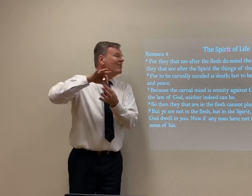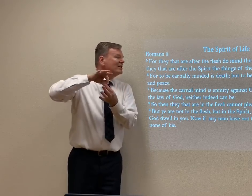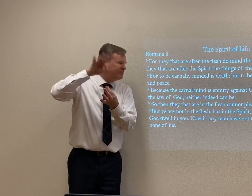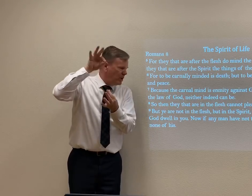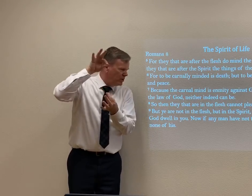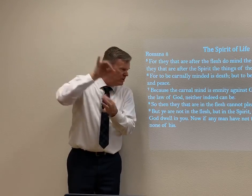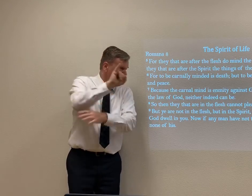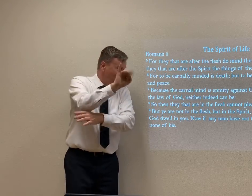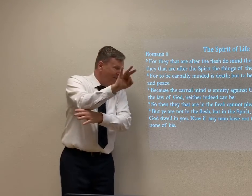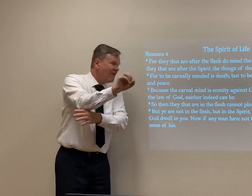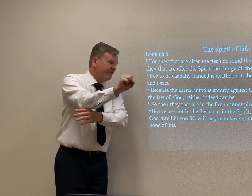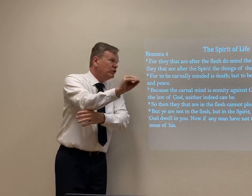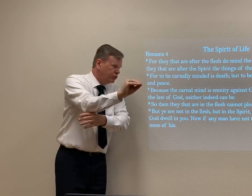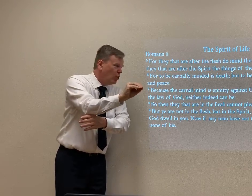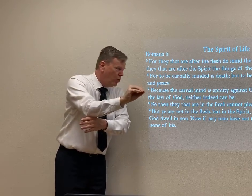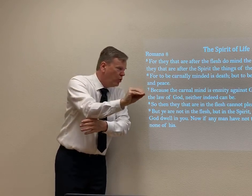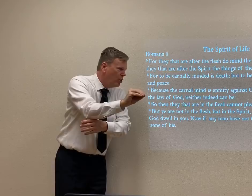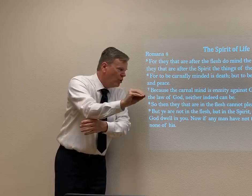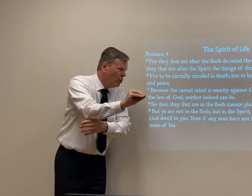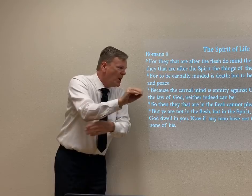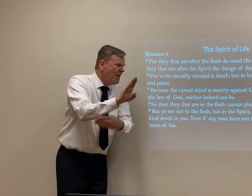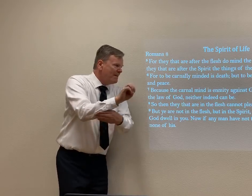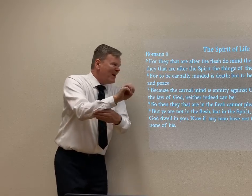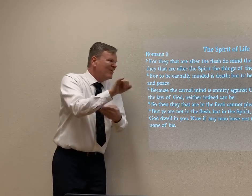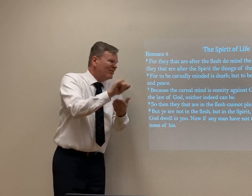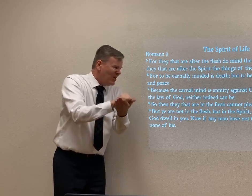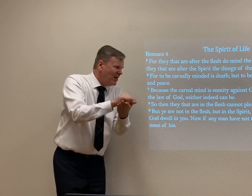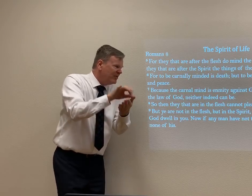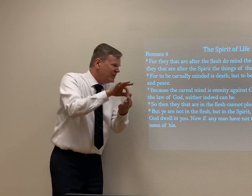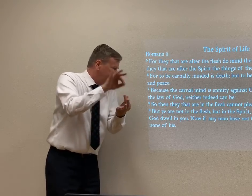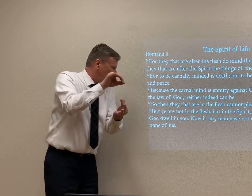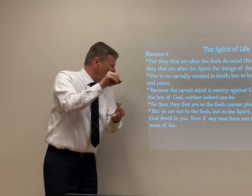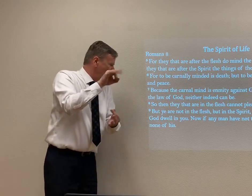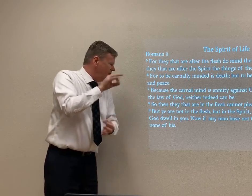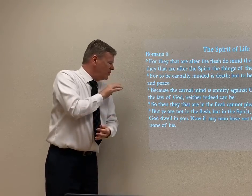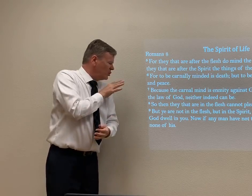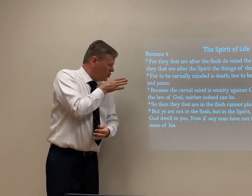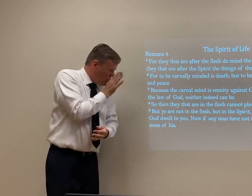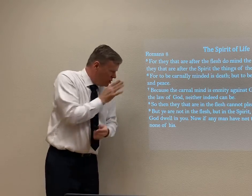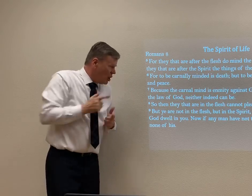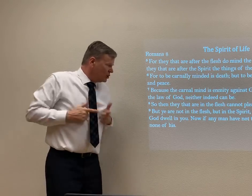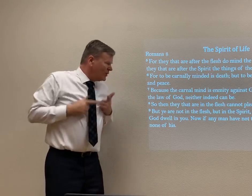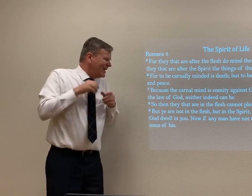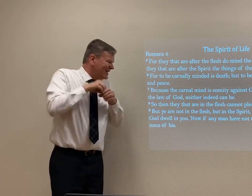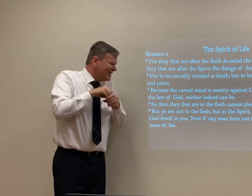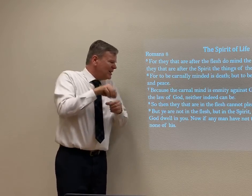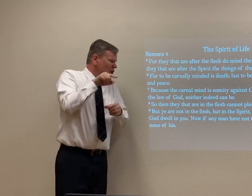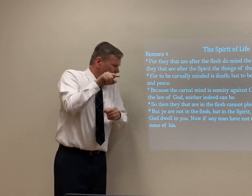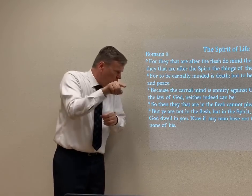flesh, but in the Spirit. If so be that the Spirit of God dwell in you.